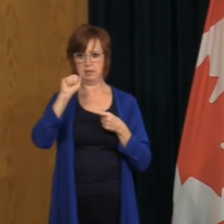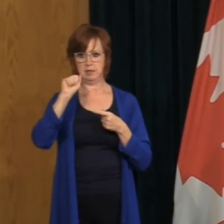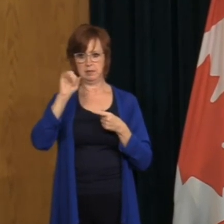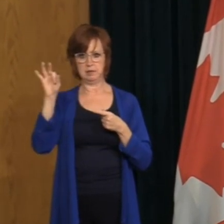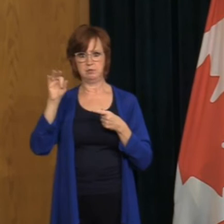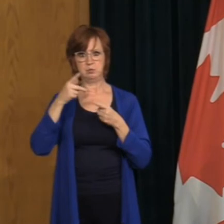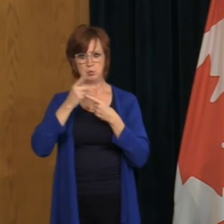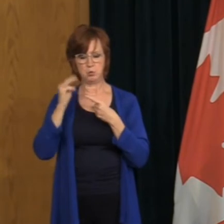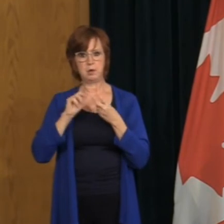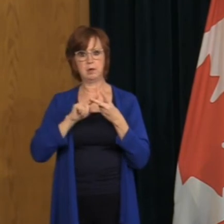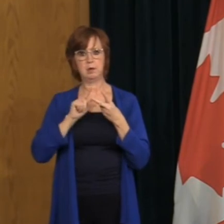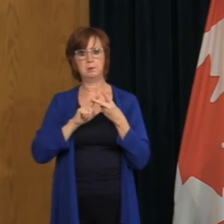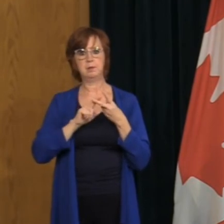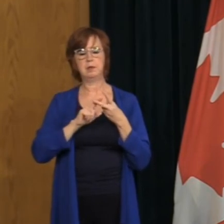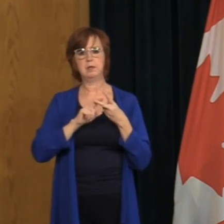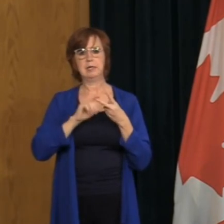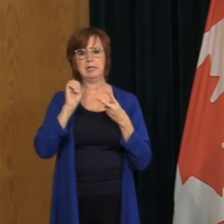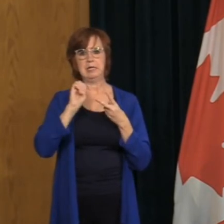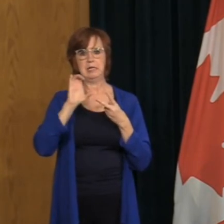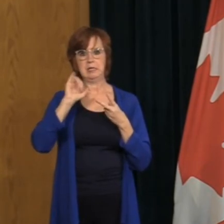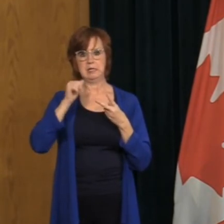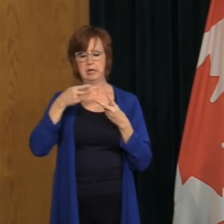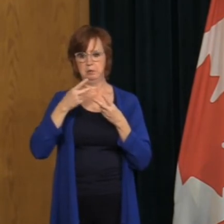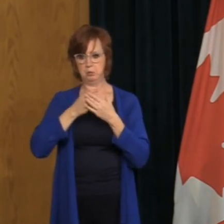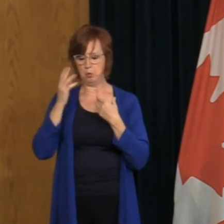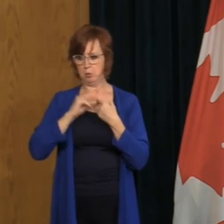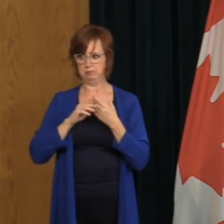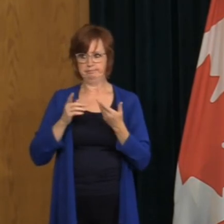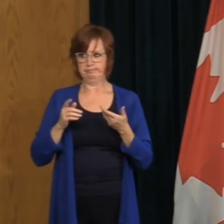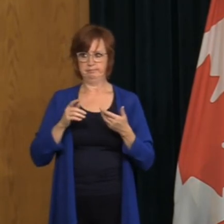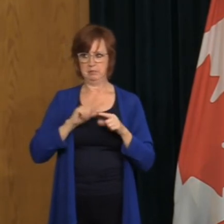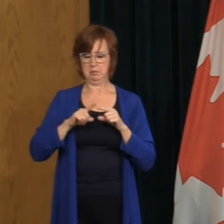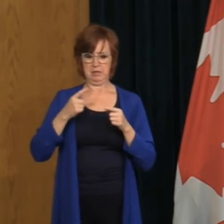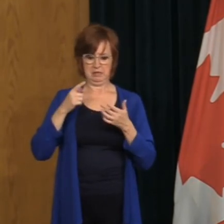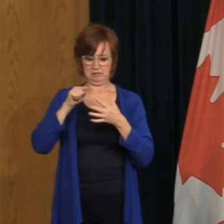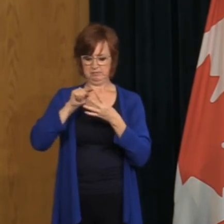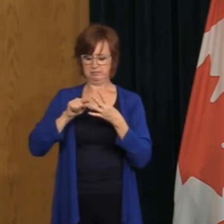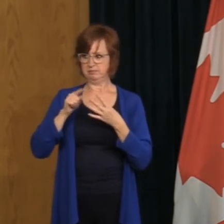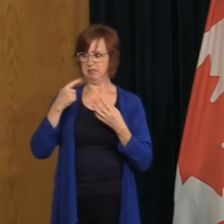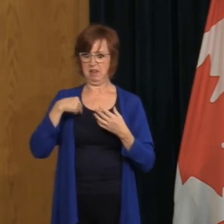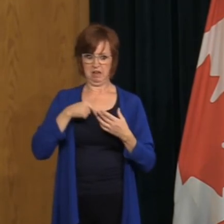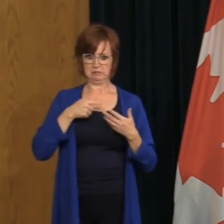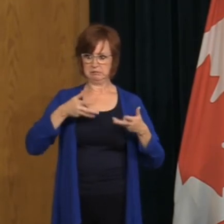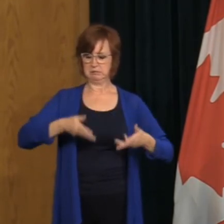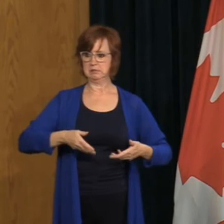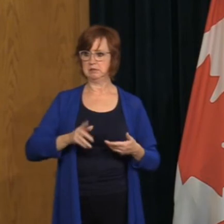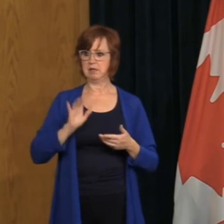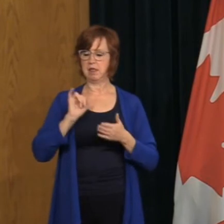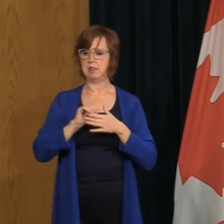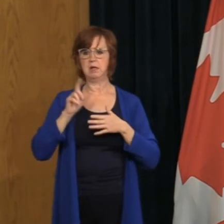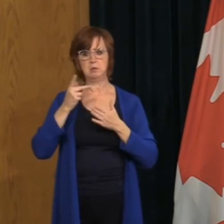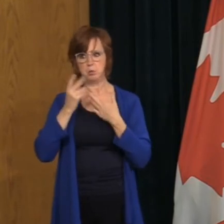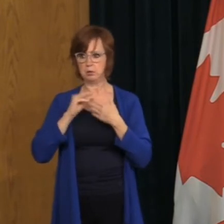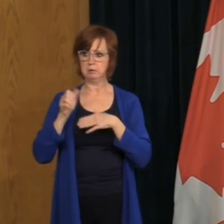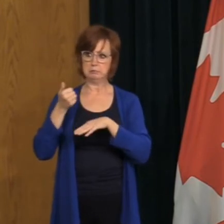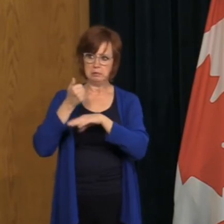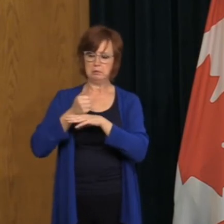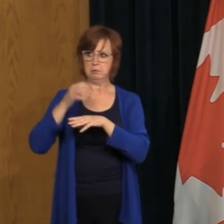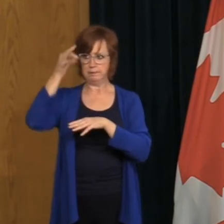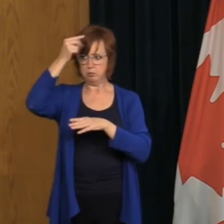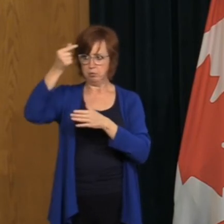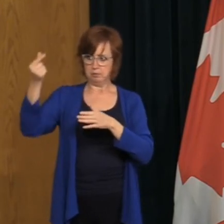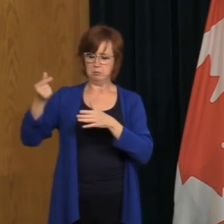not sure if there's other large businesses that will be making use of that, what is essentially a loan program. I'm